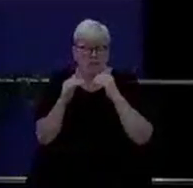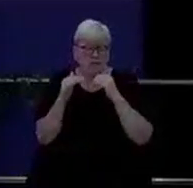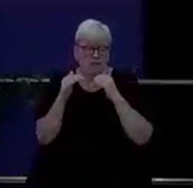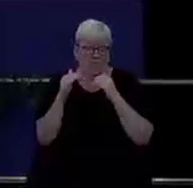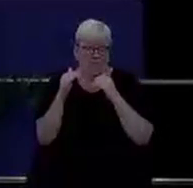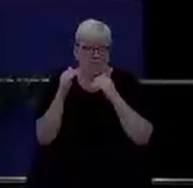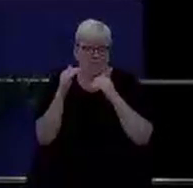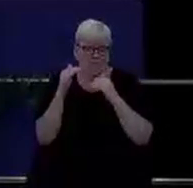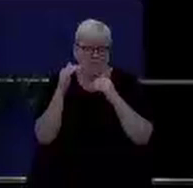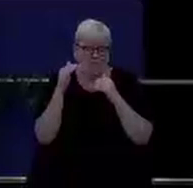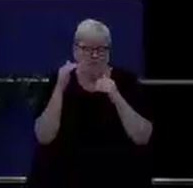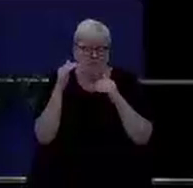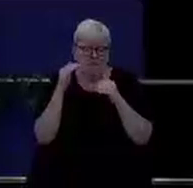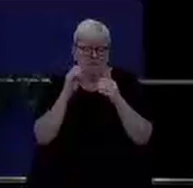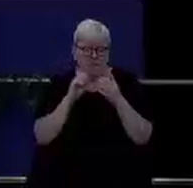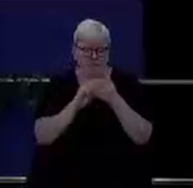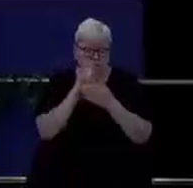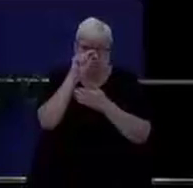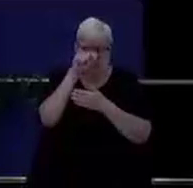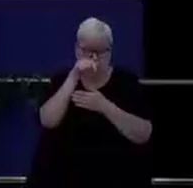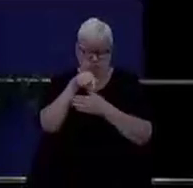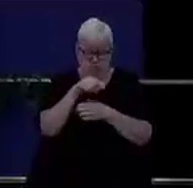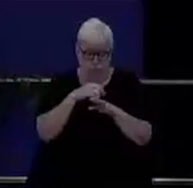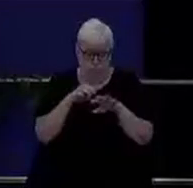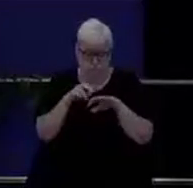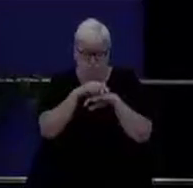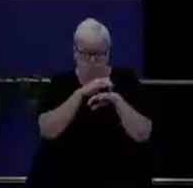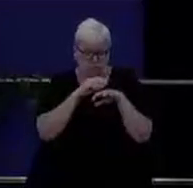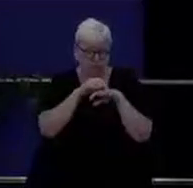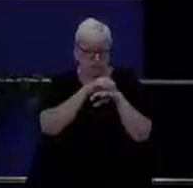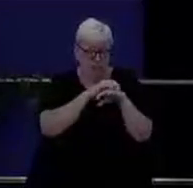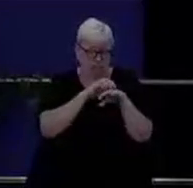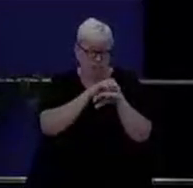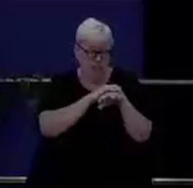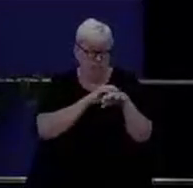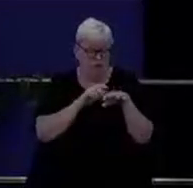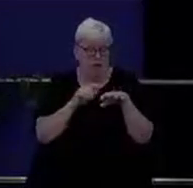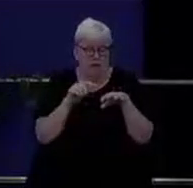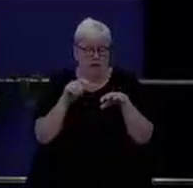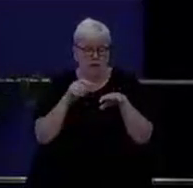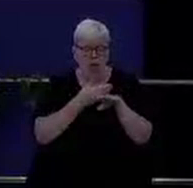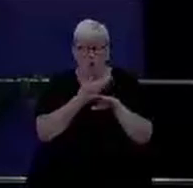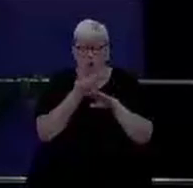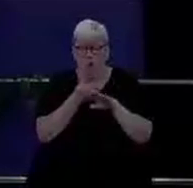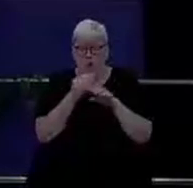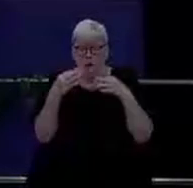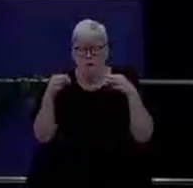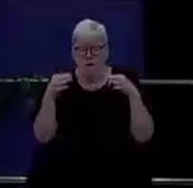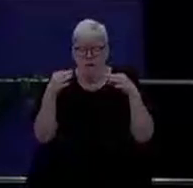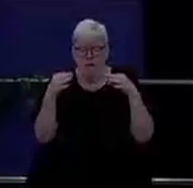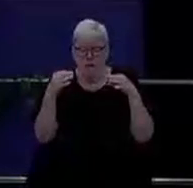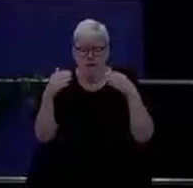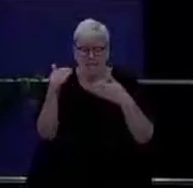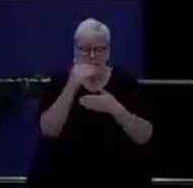she climbs onto my hand and walks about my fingers for a while until I encourage her onto the paper so that I can carry her to